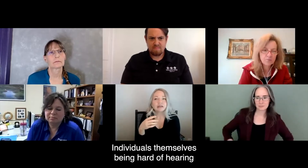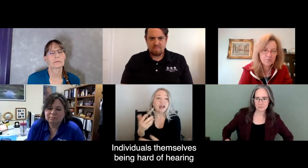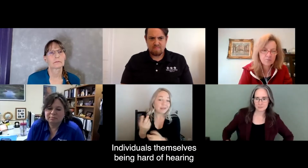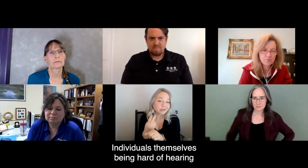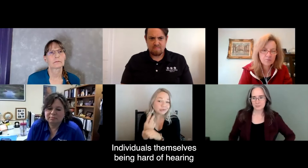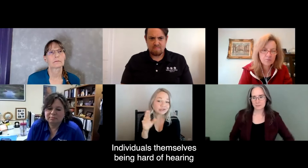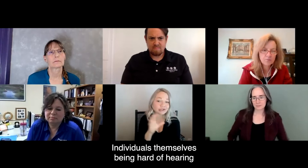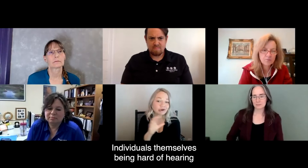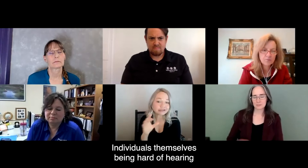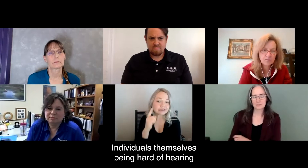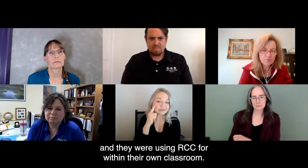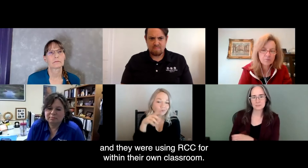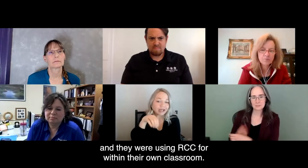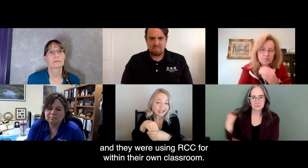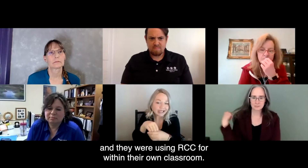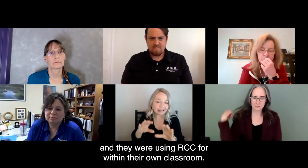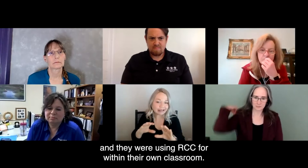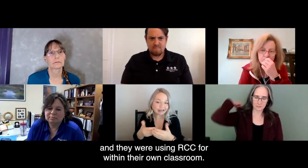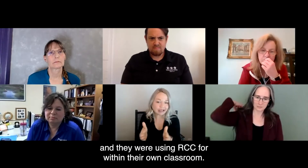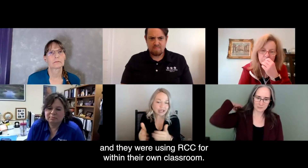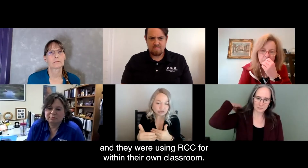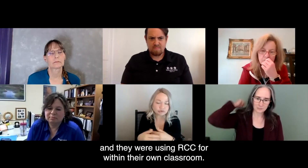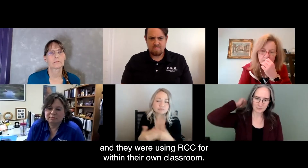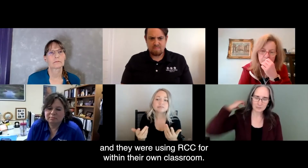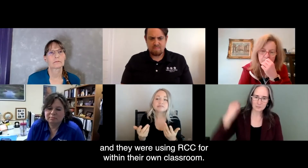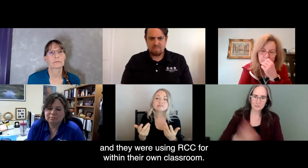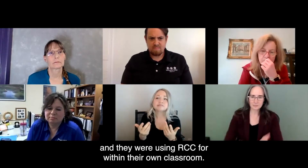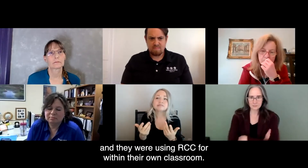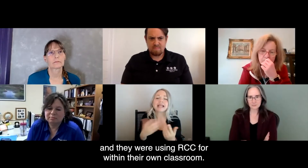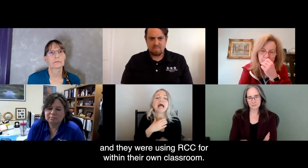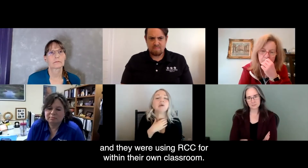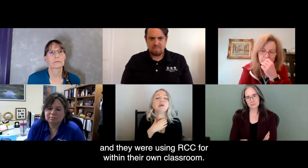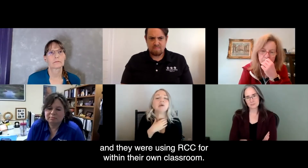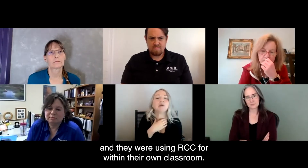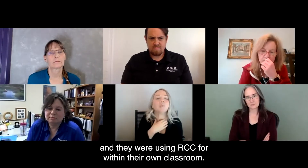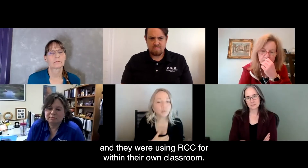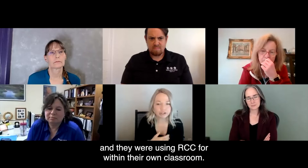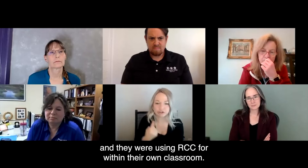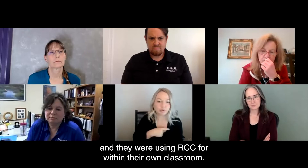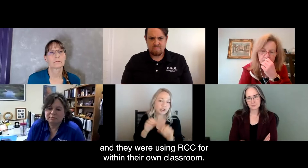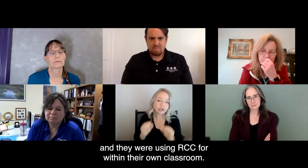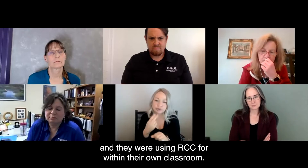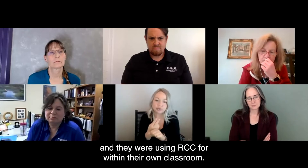Individuals themselves being hard of hearing, and they were using RCC for within their own classroom.